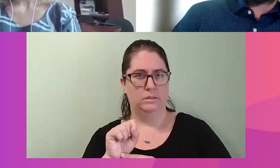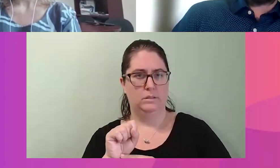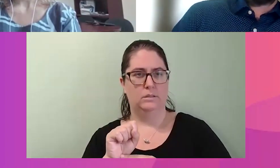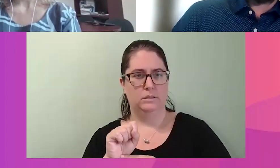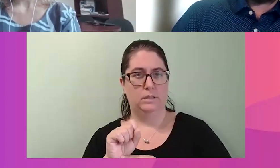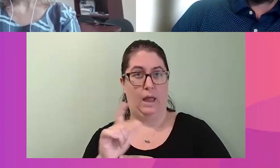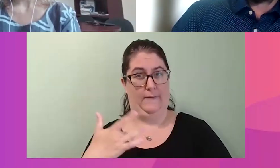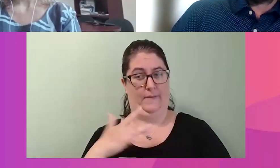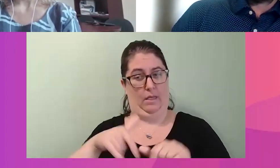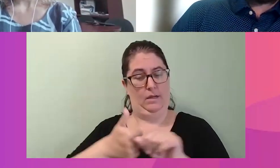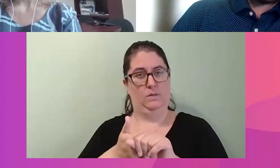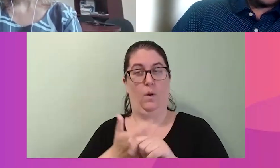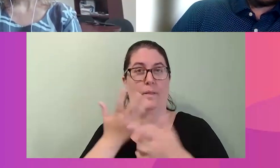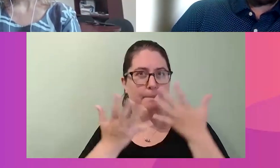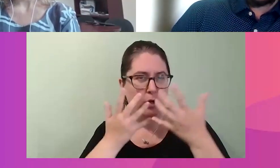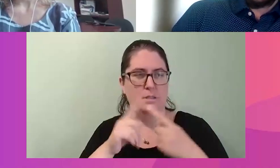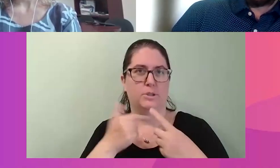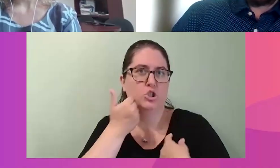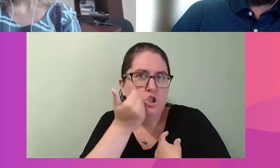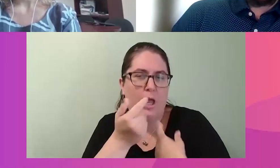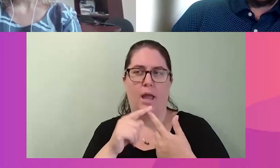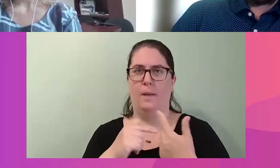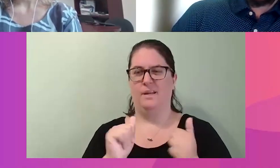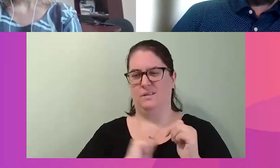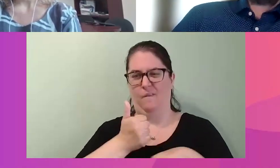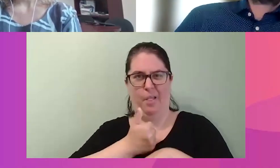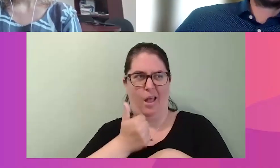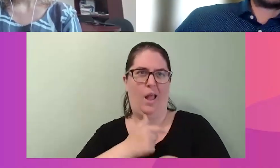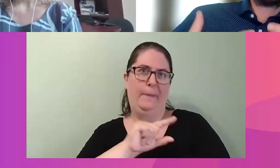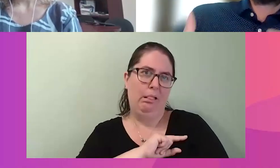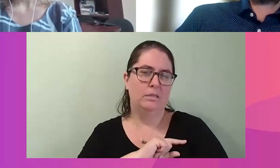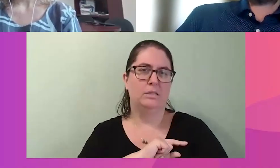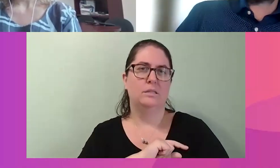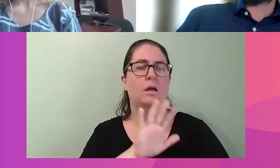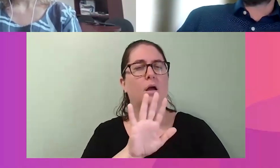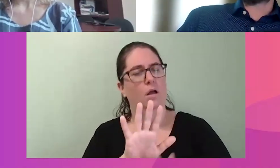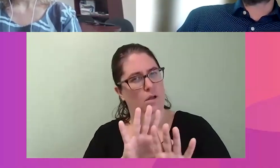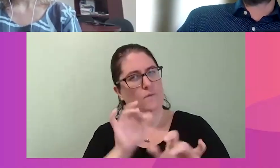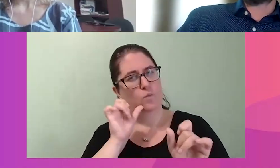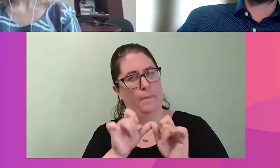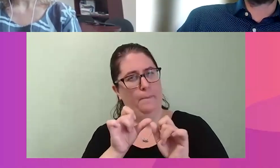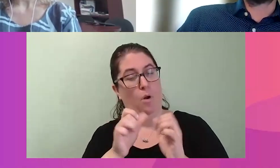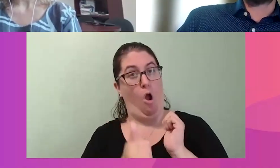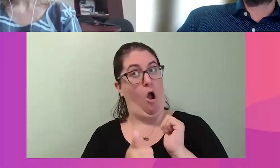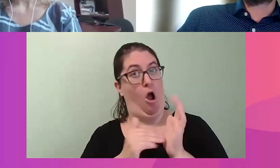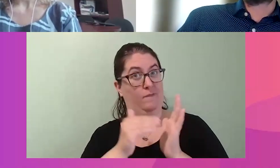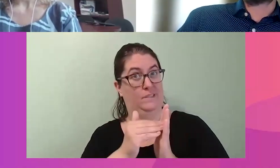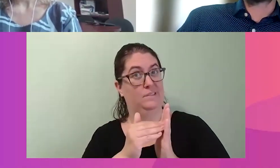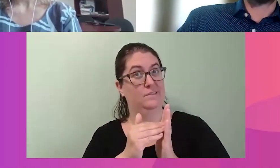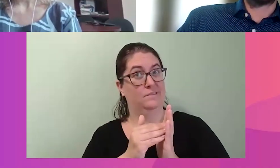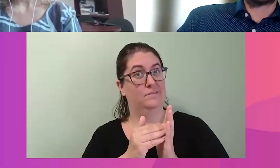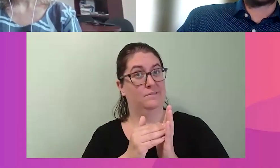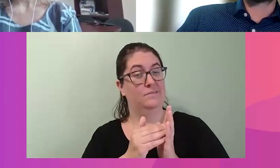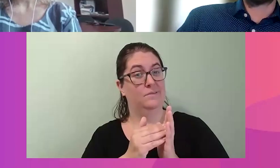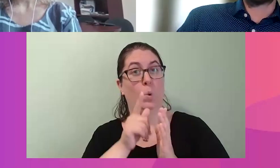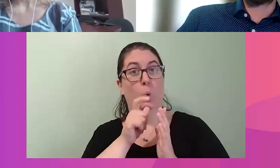powerful feelings, for example, of embarrassment, shame, self-blame, guilt. You have to remember that a lot of the time the harmers in these cases